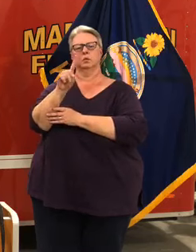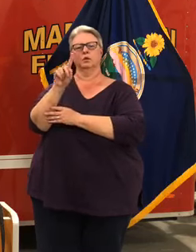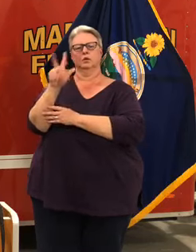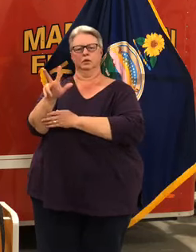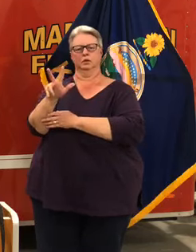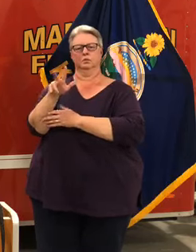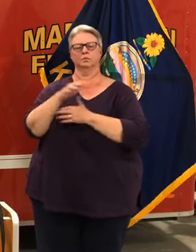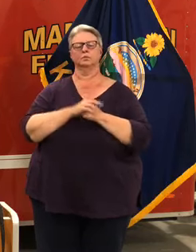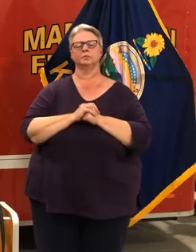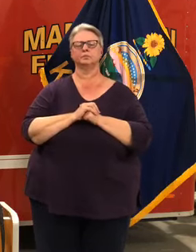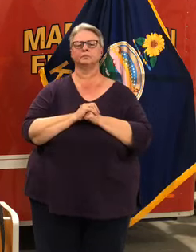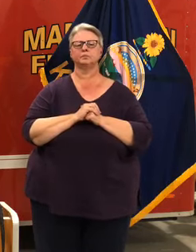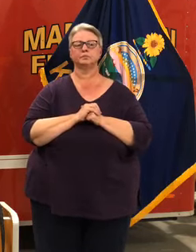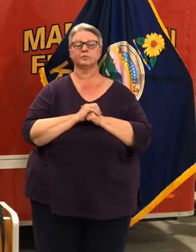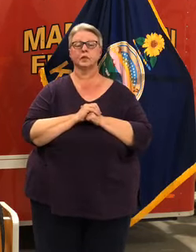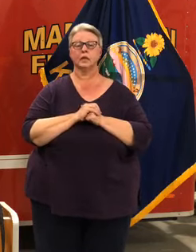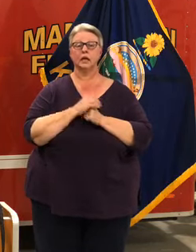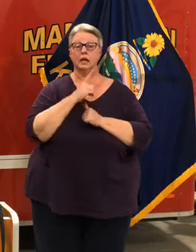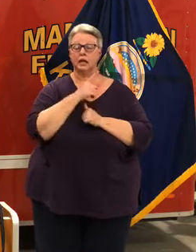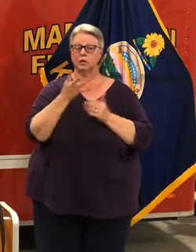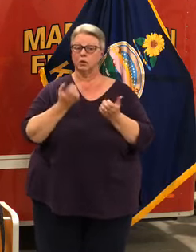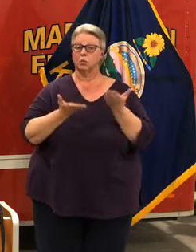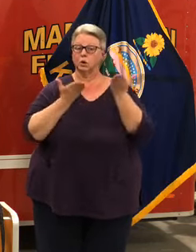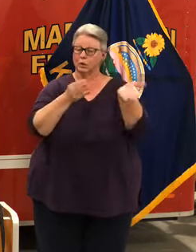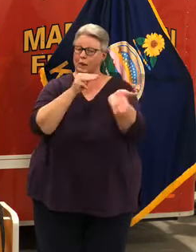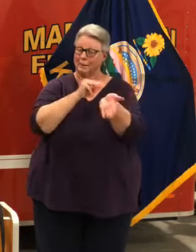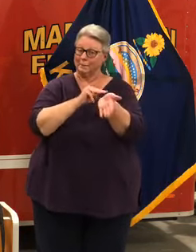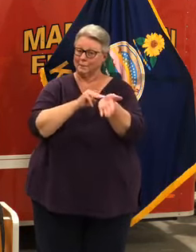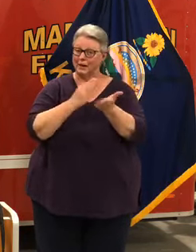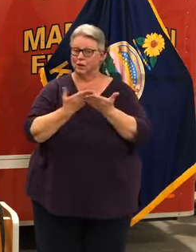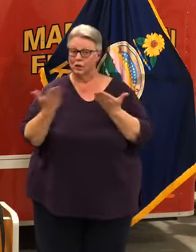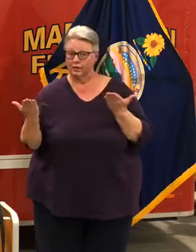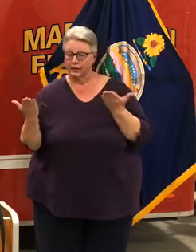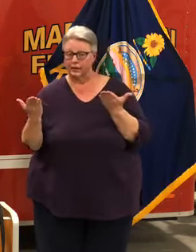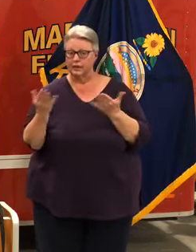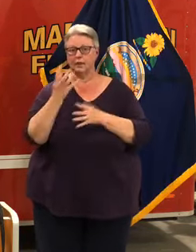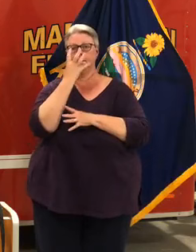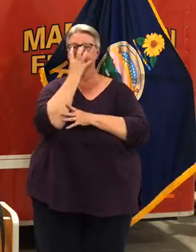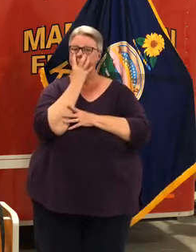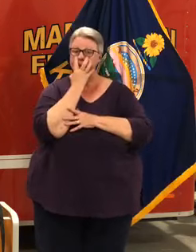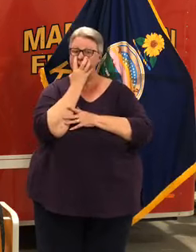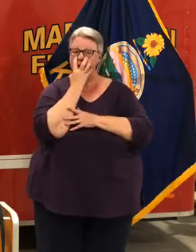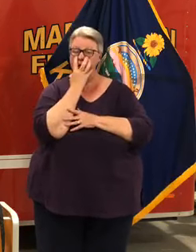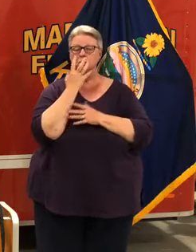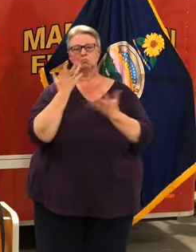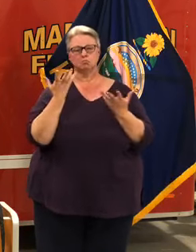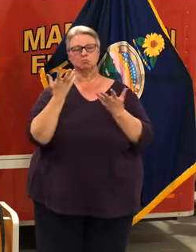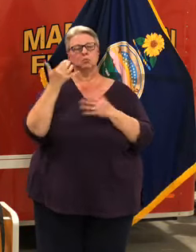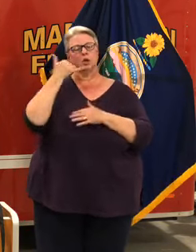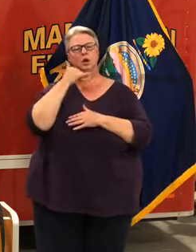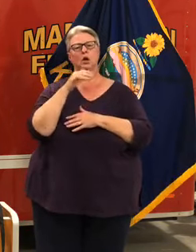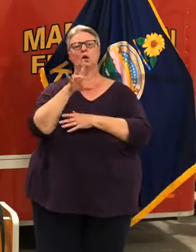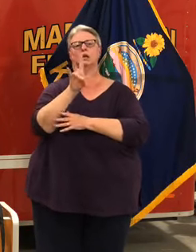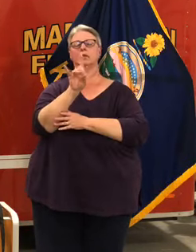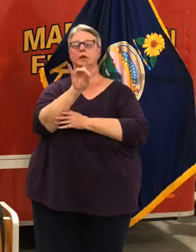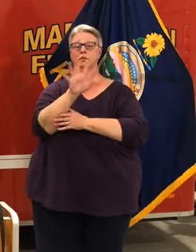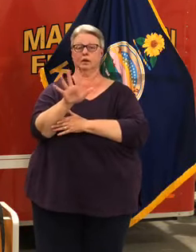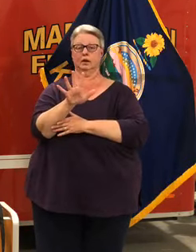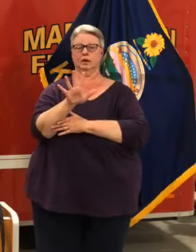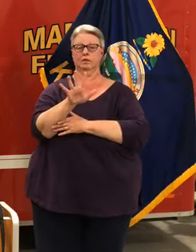785-537-3113. If you would like to donate medical supplies like N95 masks, please call